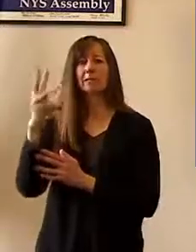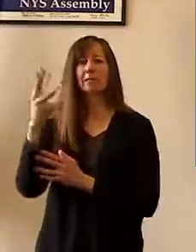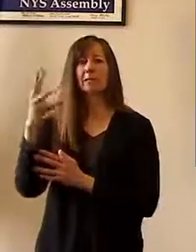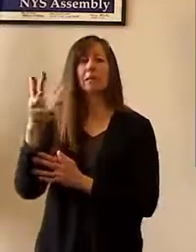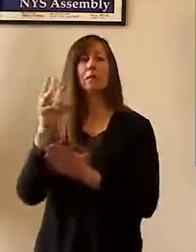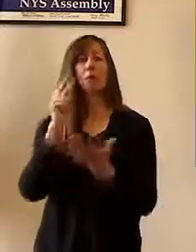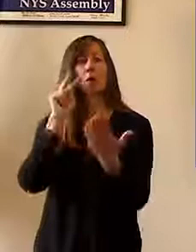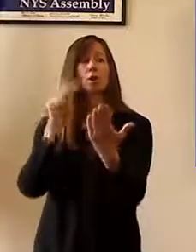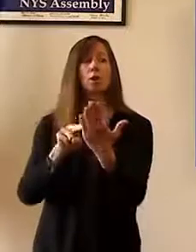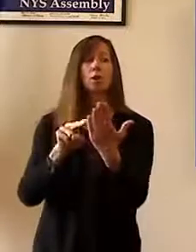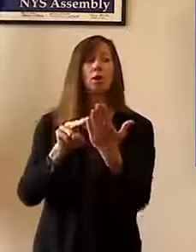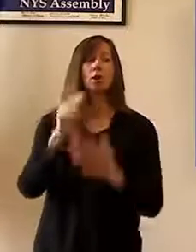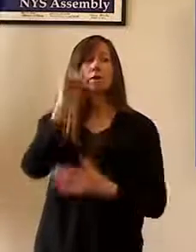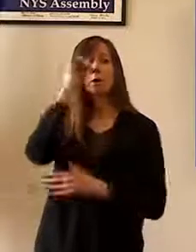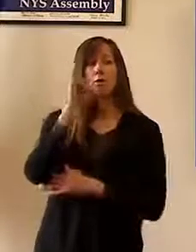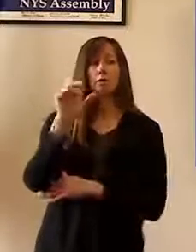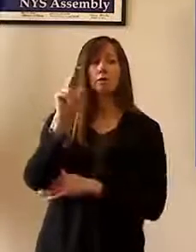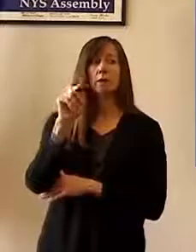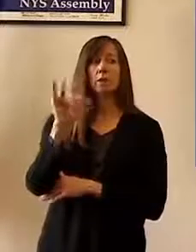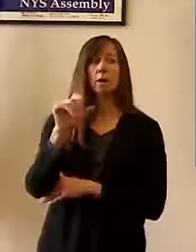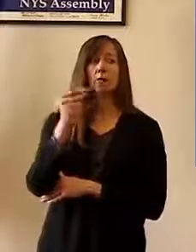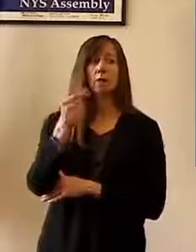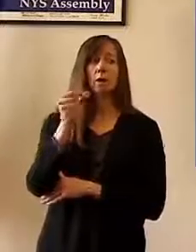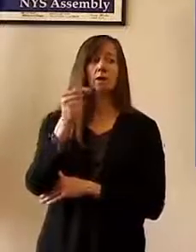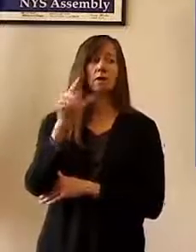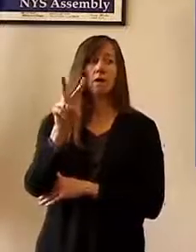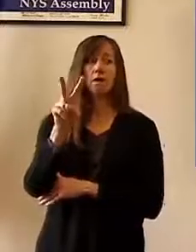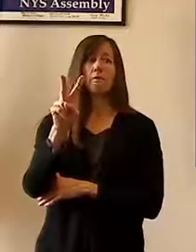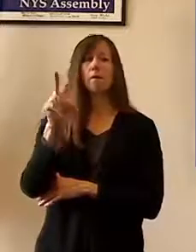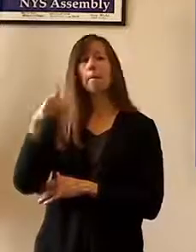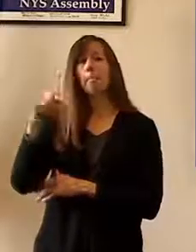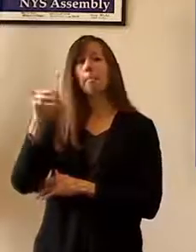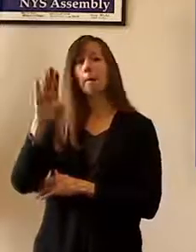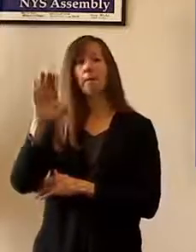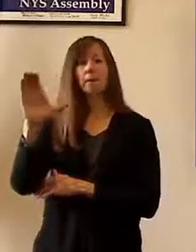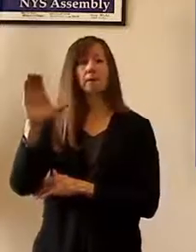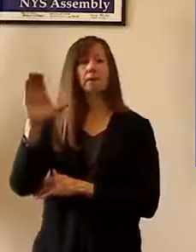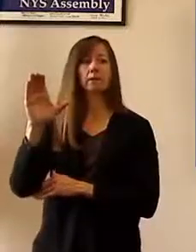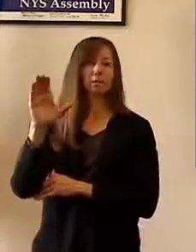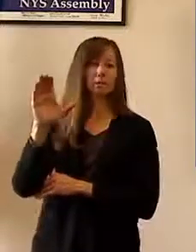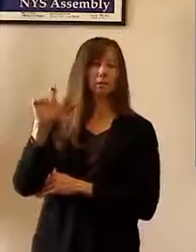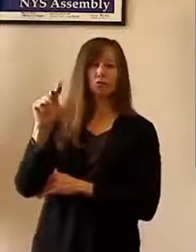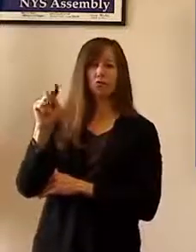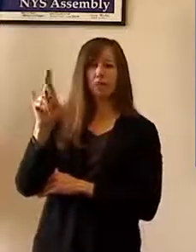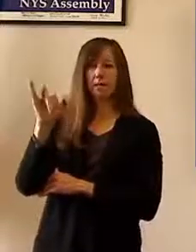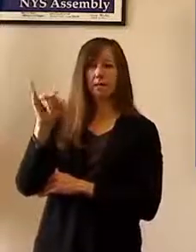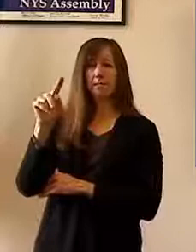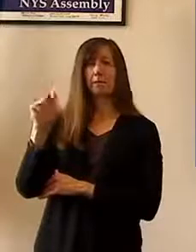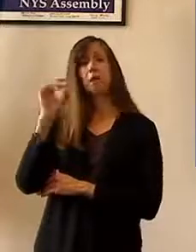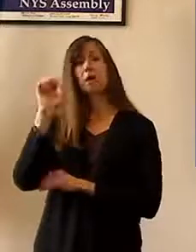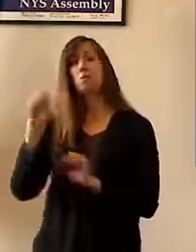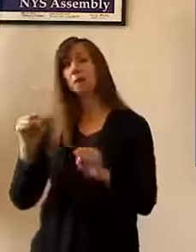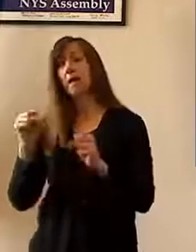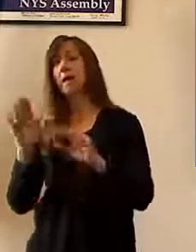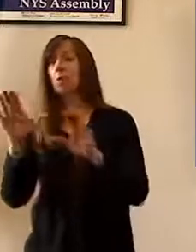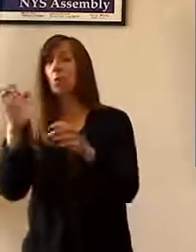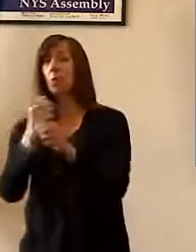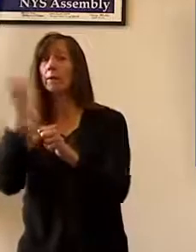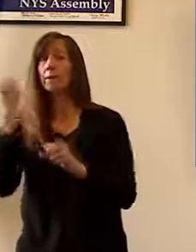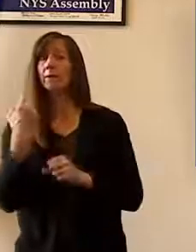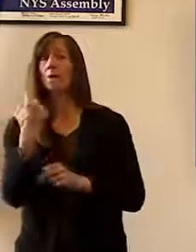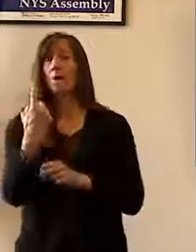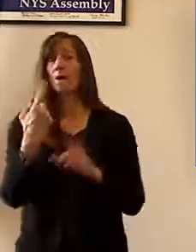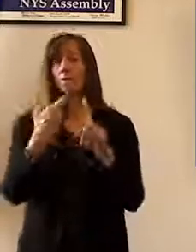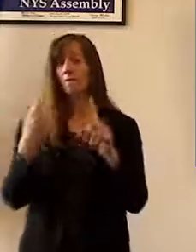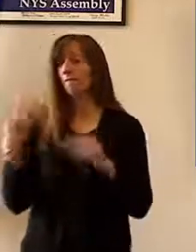dutchessny.gov/public transit. And if you participate in that survey, you are entered to win one of 4 25 Visa cards.